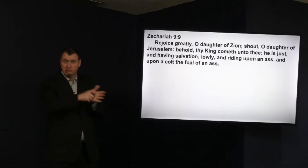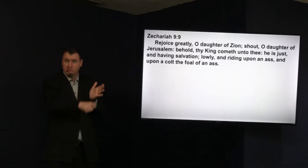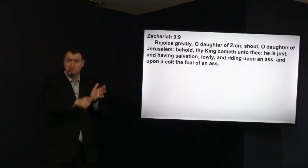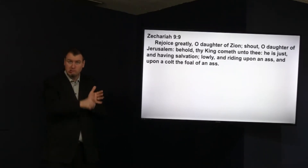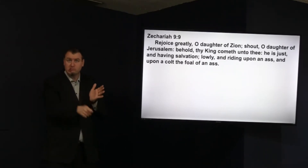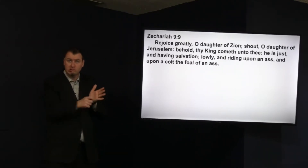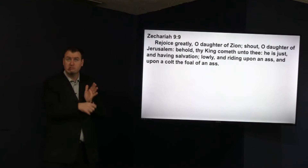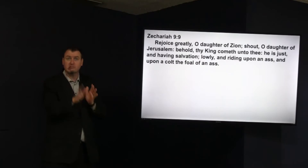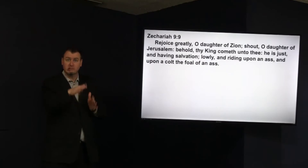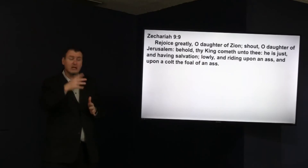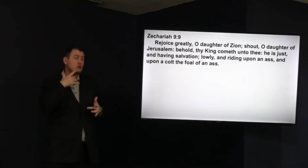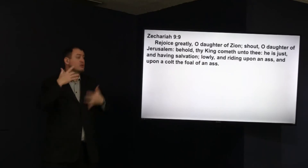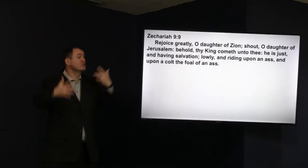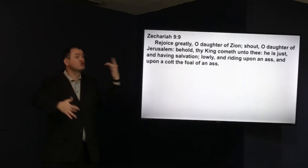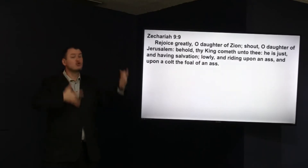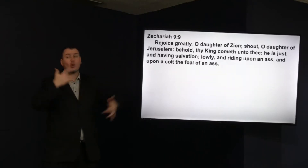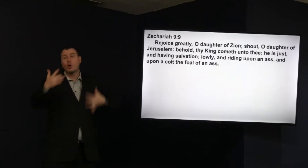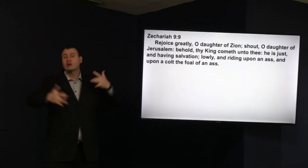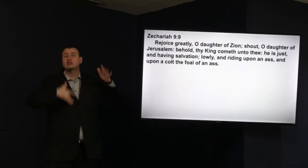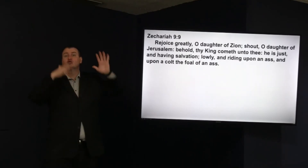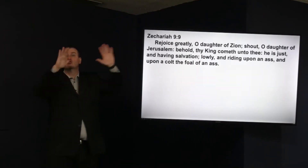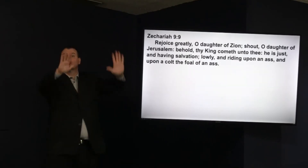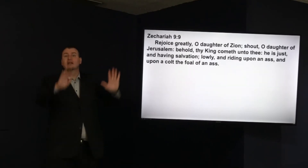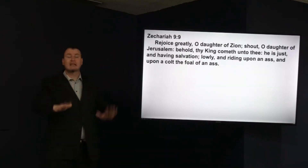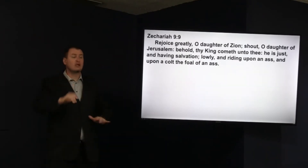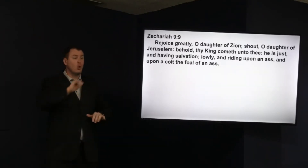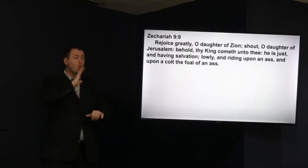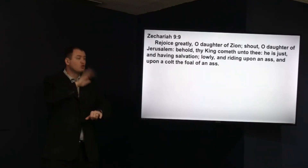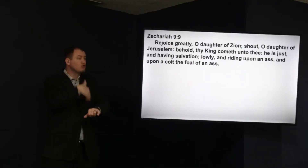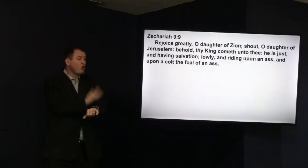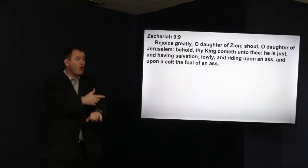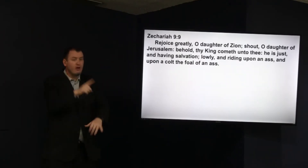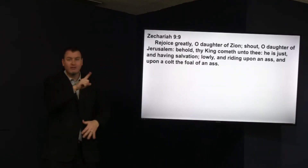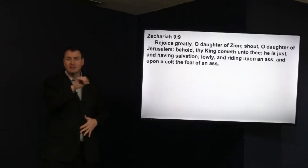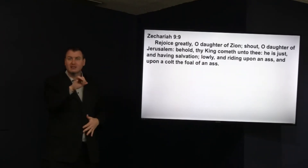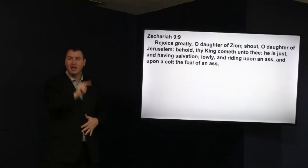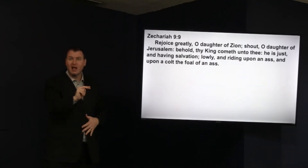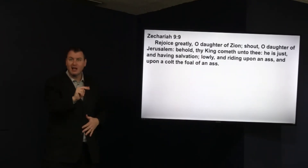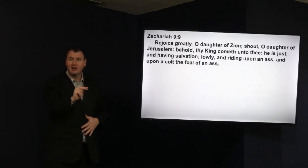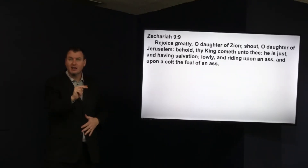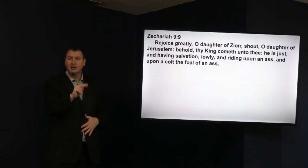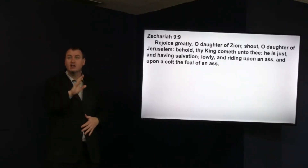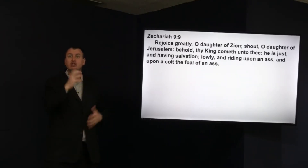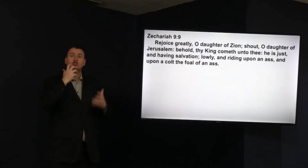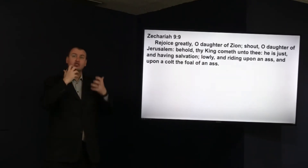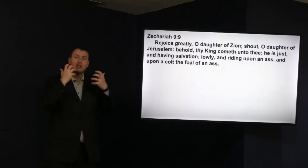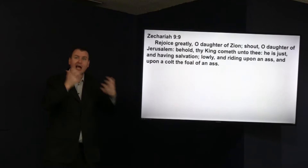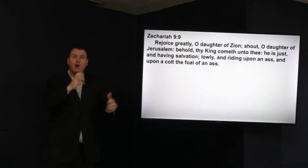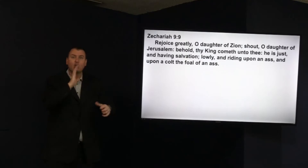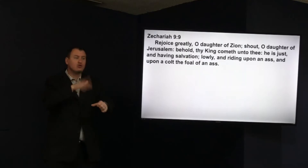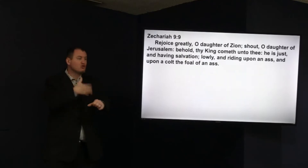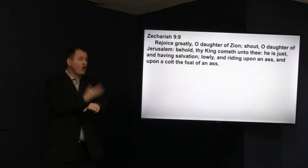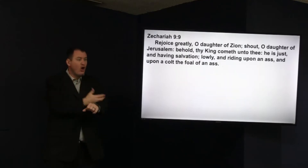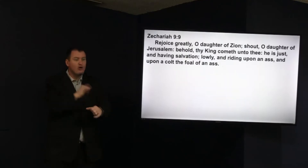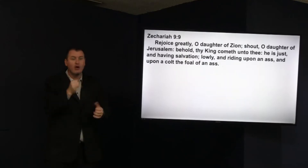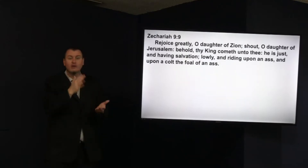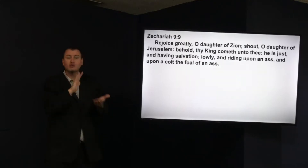Jesus, when this was written. It says, "Rejoice greatly, O daughter of Zion. Shout, O daughter